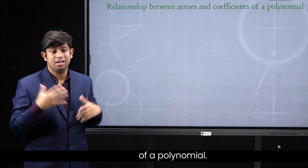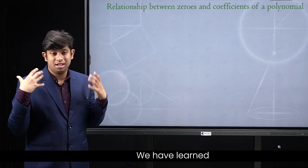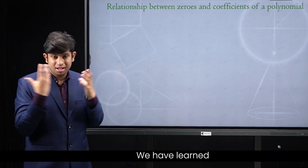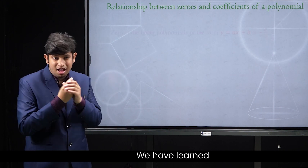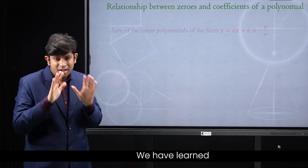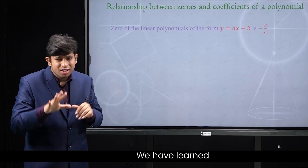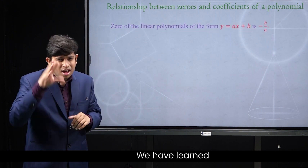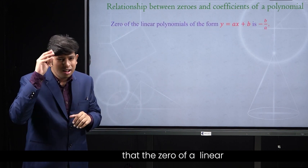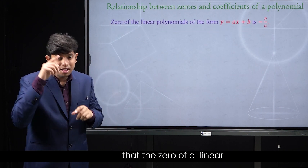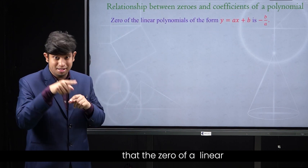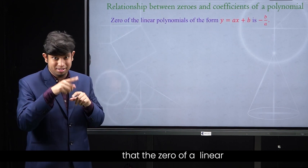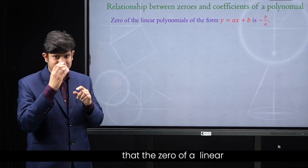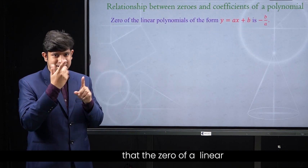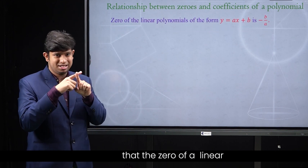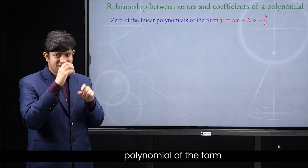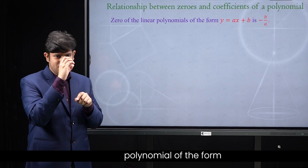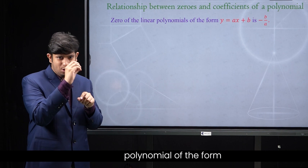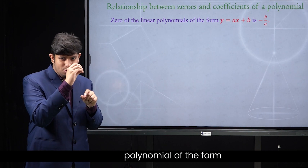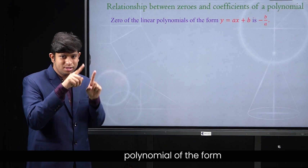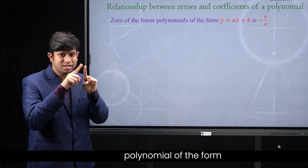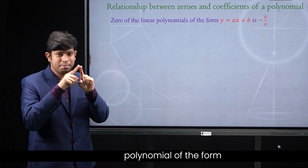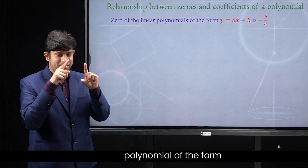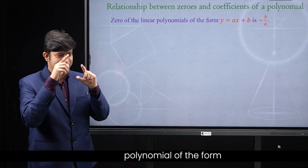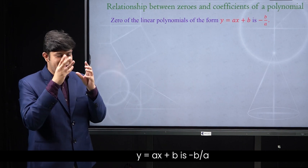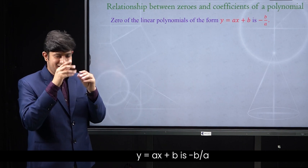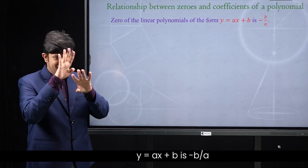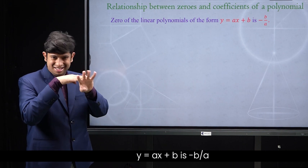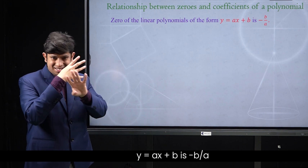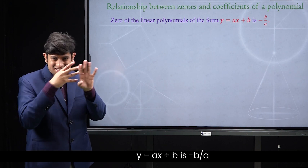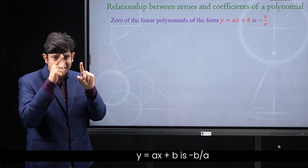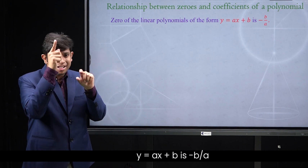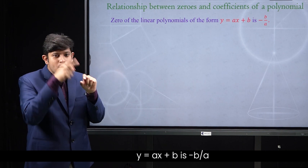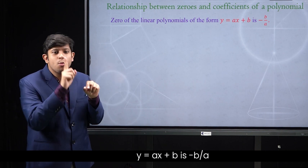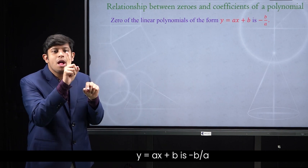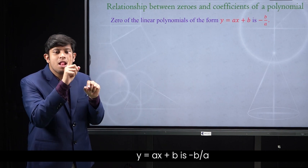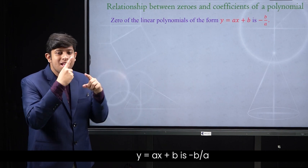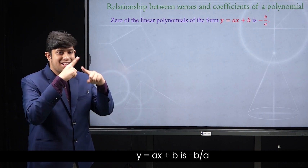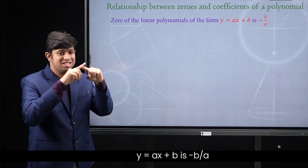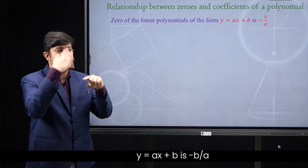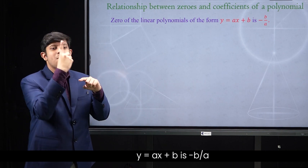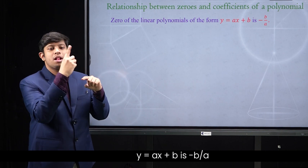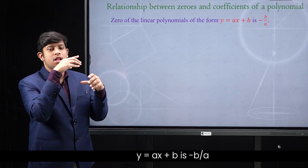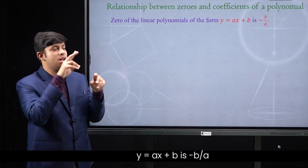We have learned that the zero of a linear polynomial of the form y equal to ax plus b is minus b by